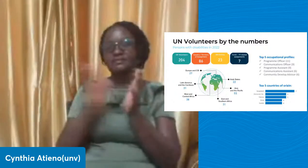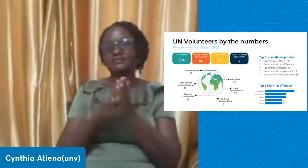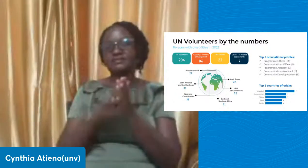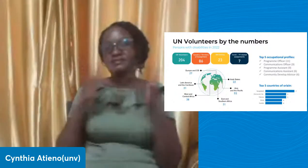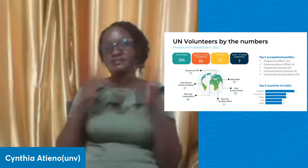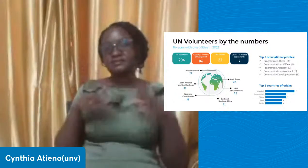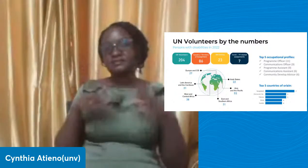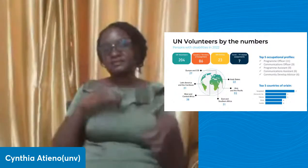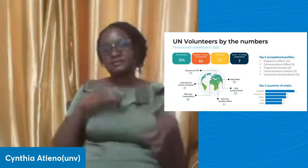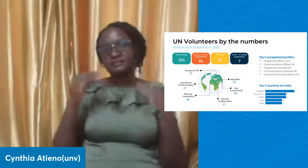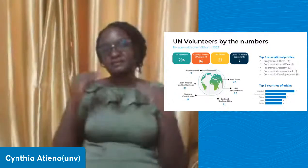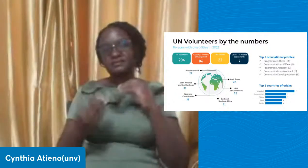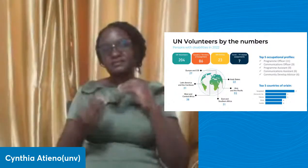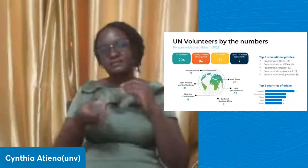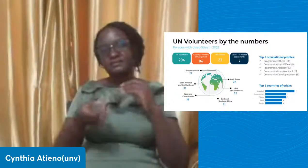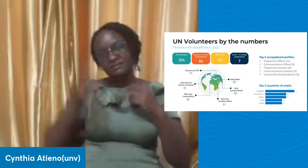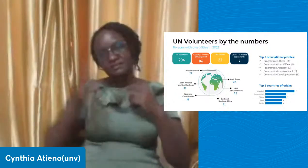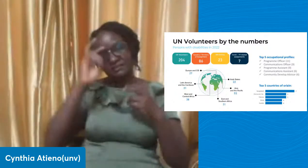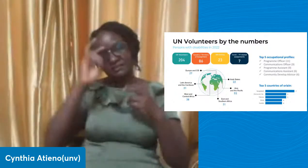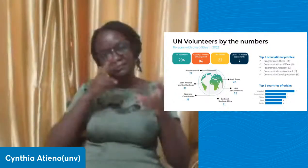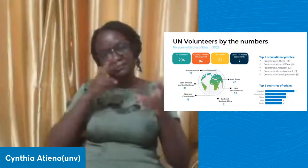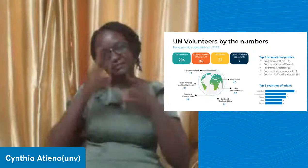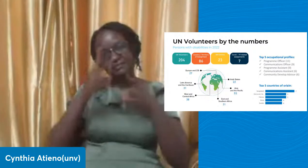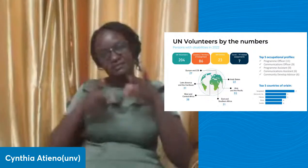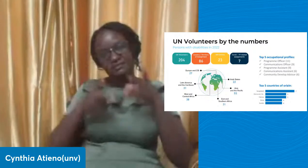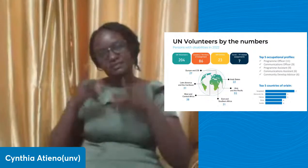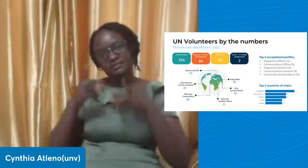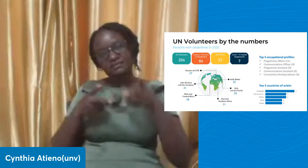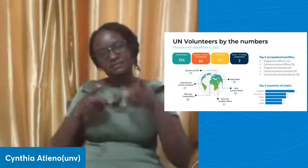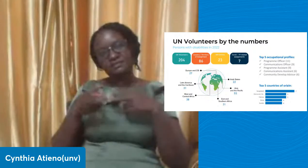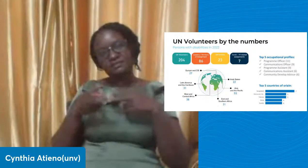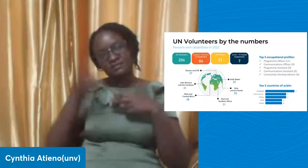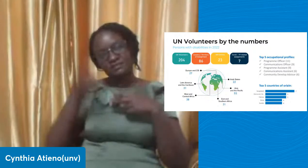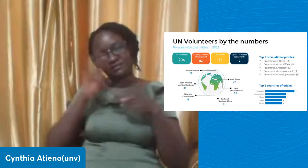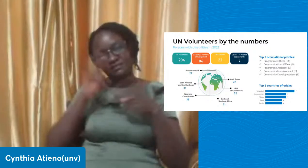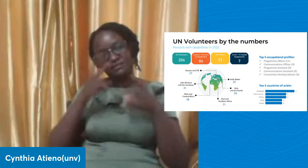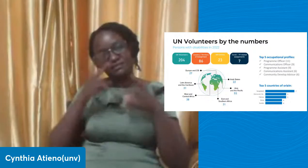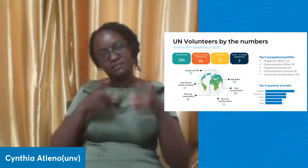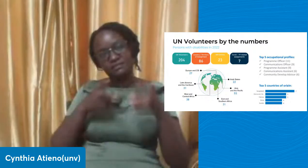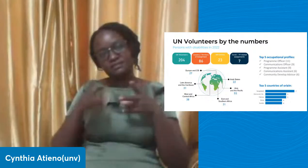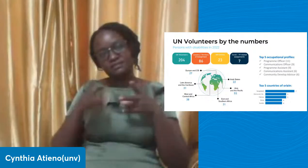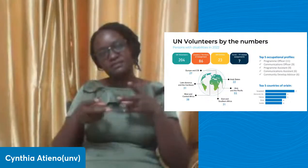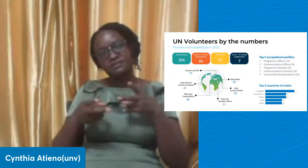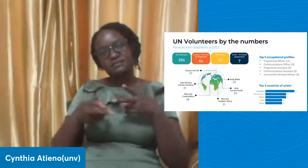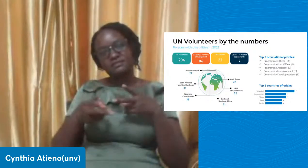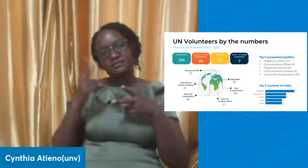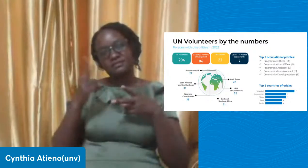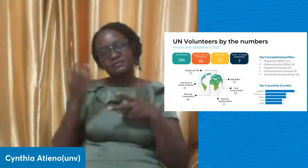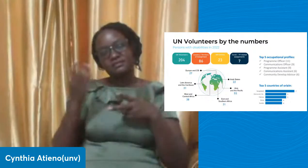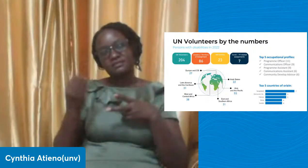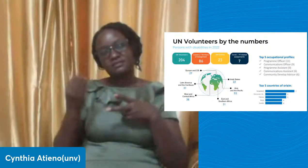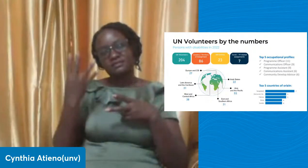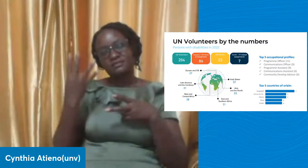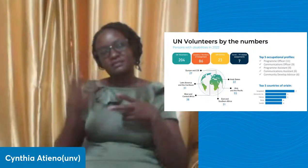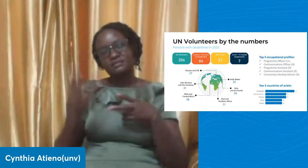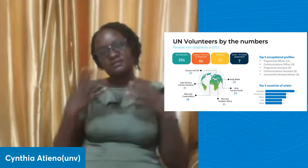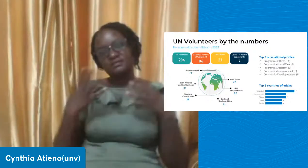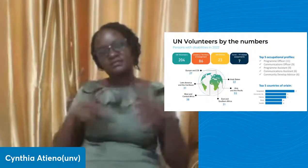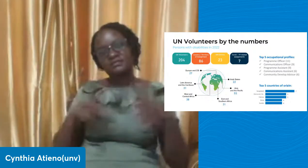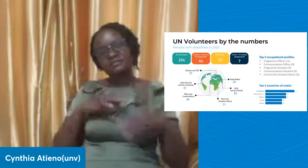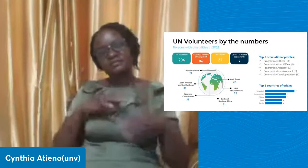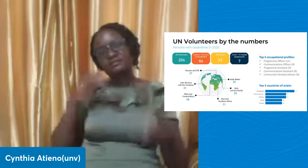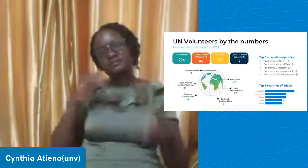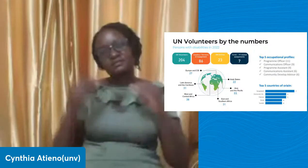2022. In 2022, 204 UN volunteers with disabilities were assigned to support 23 UN entities